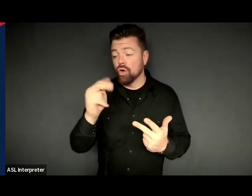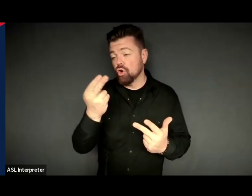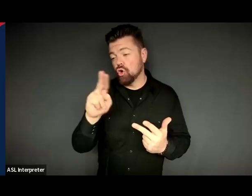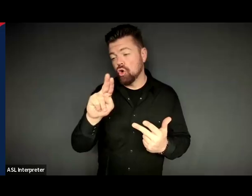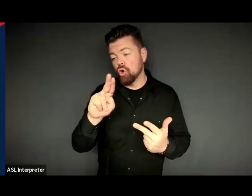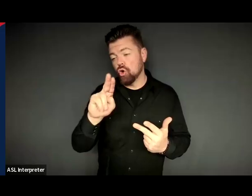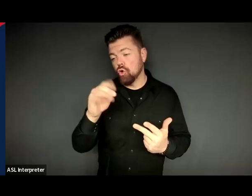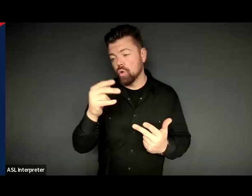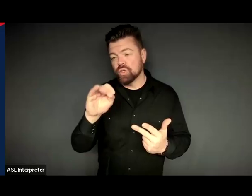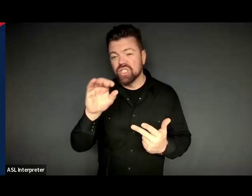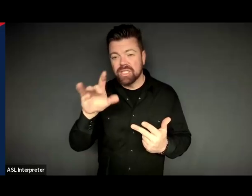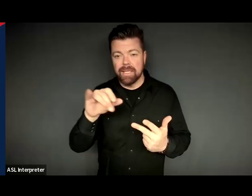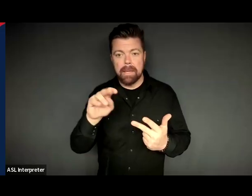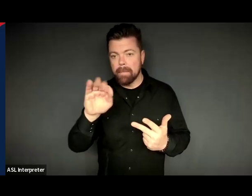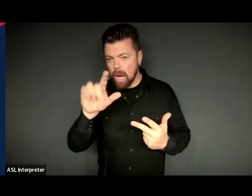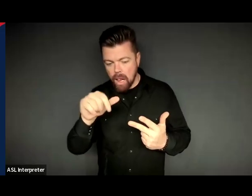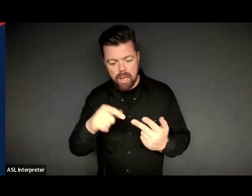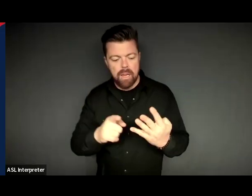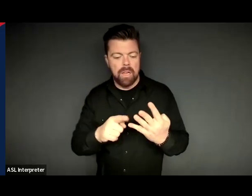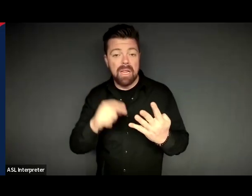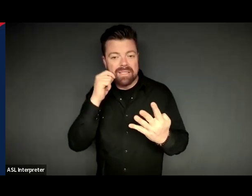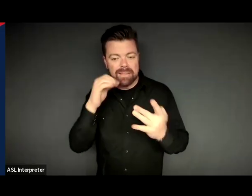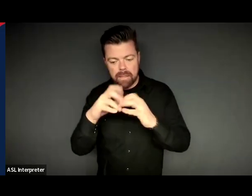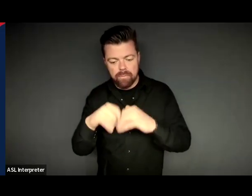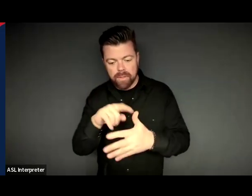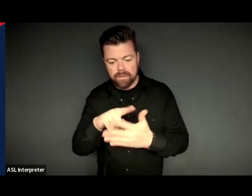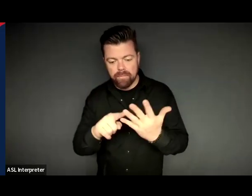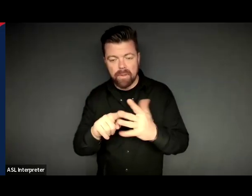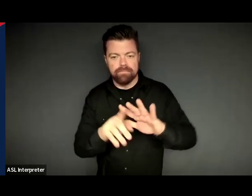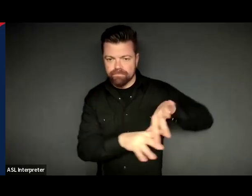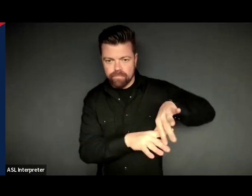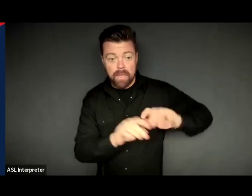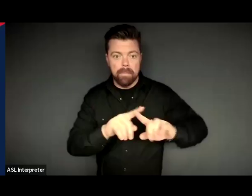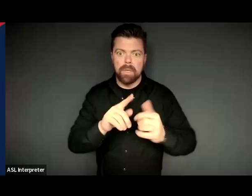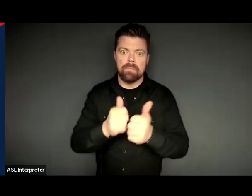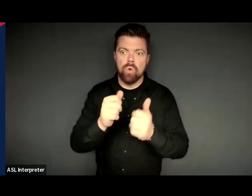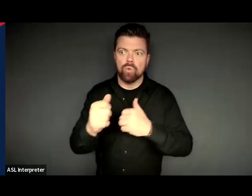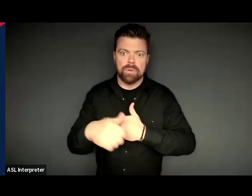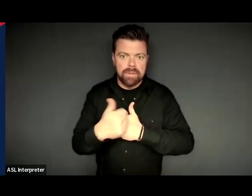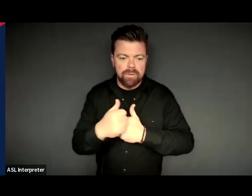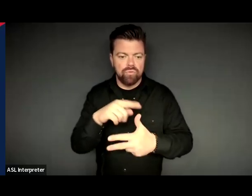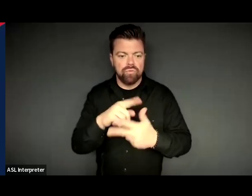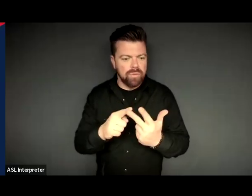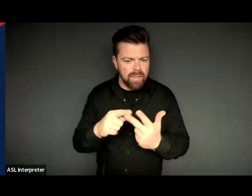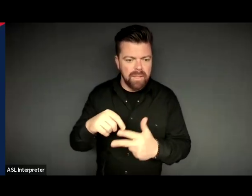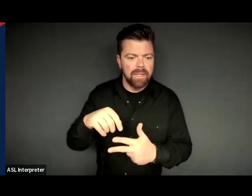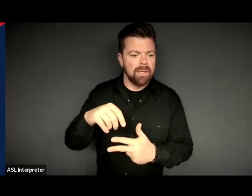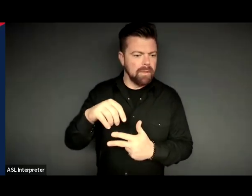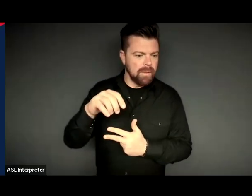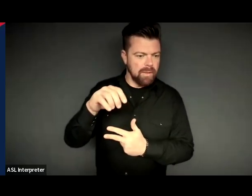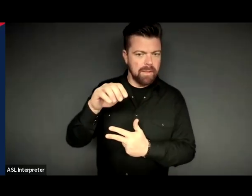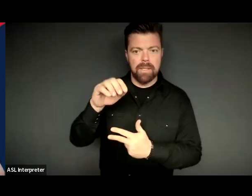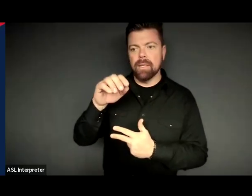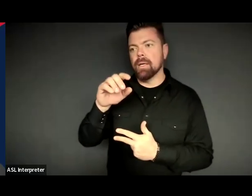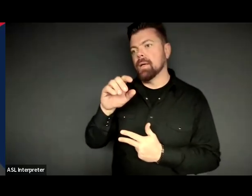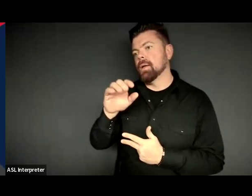impaction, skin, you can have skin breakdown. But the big three, the most dangerous ones, are DVT, sepsis, and AD, and we have wallet cards